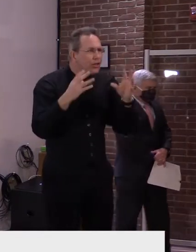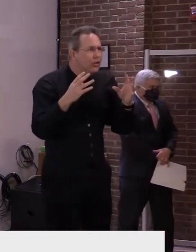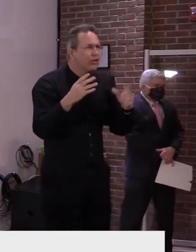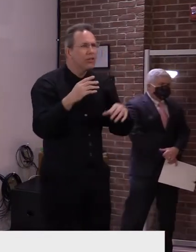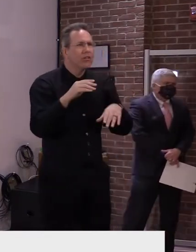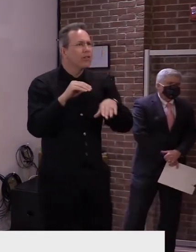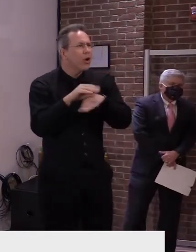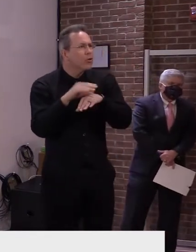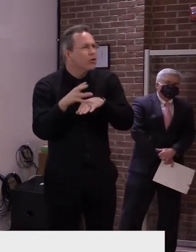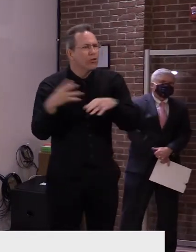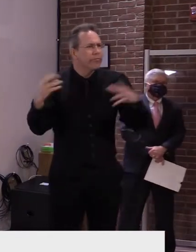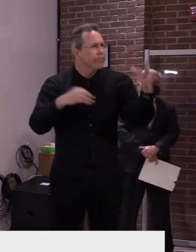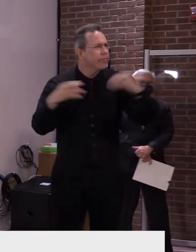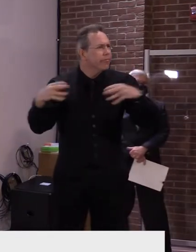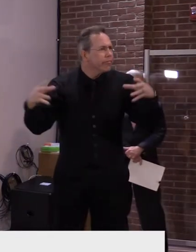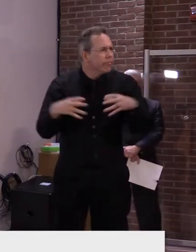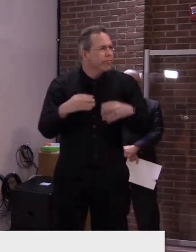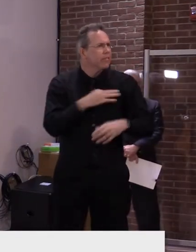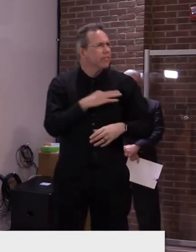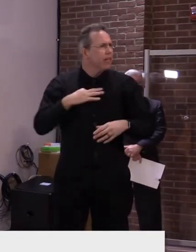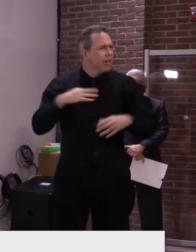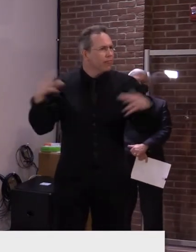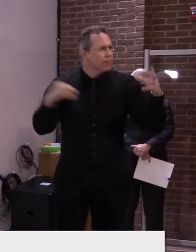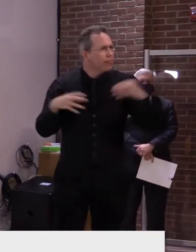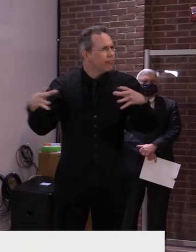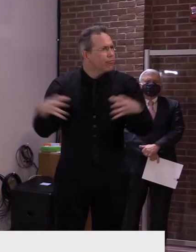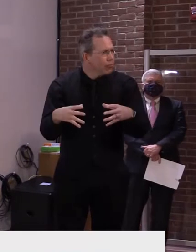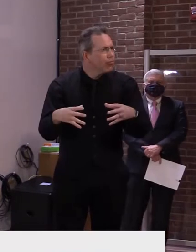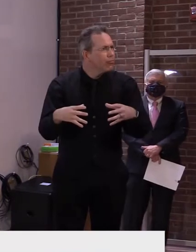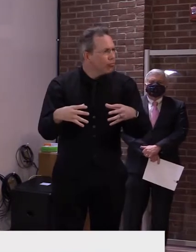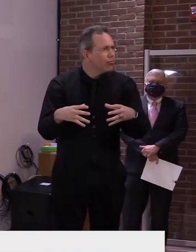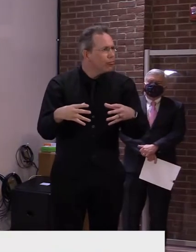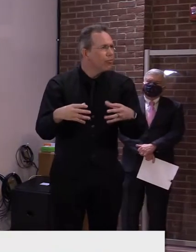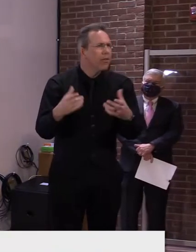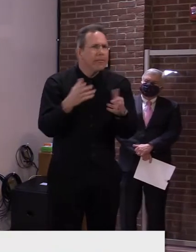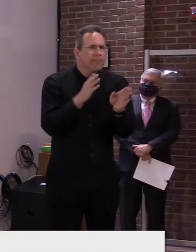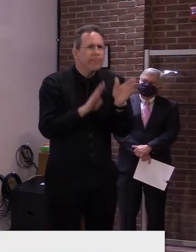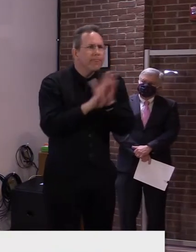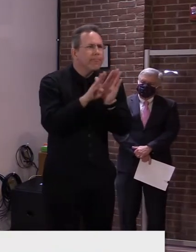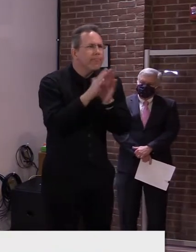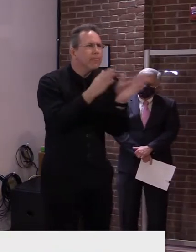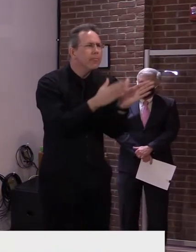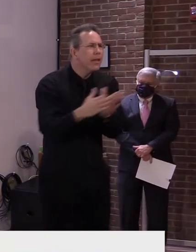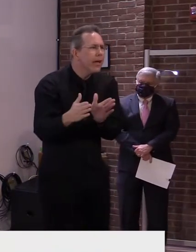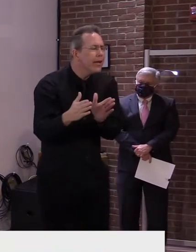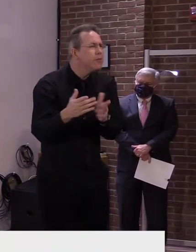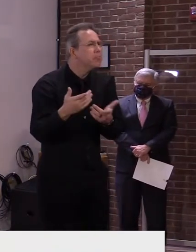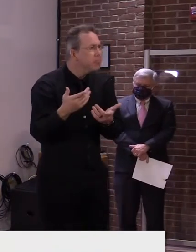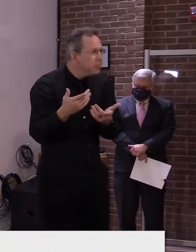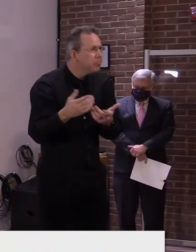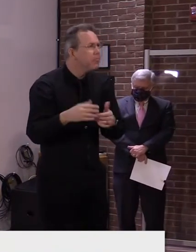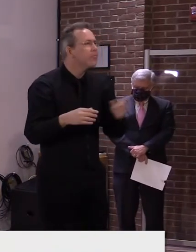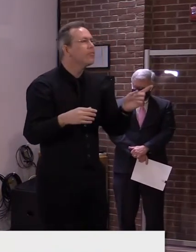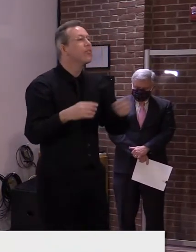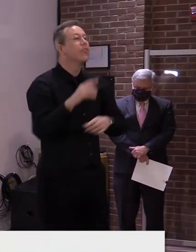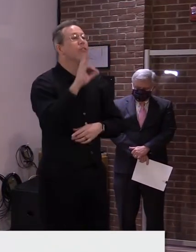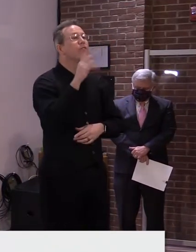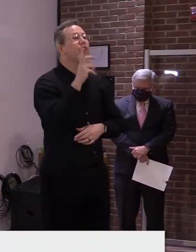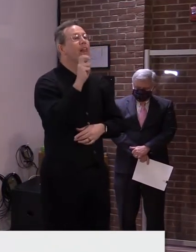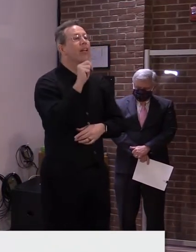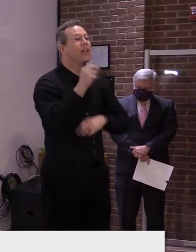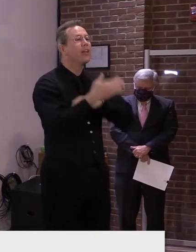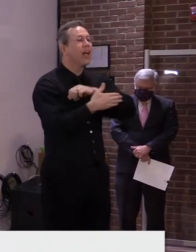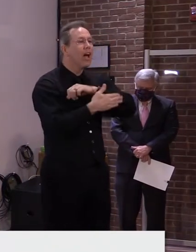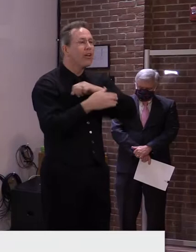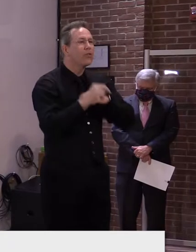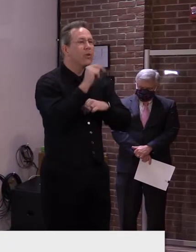and school staff in their planning work. Franklin Northeast Supervisory Union includes representation from their regional